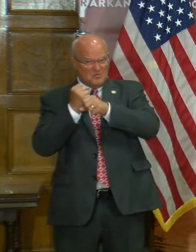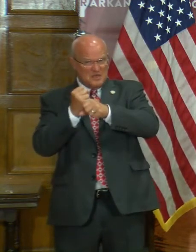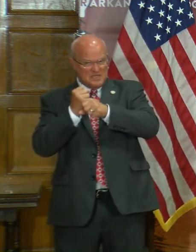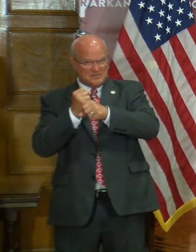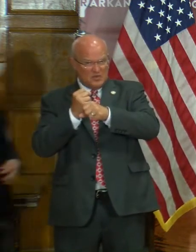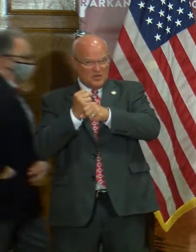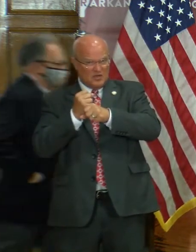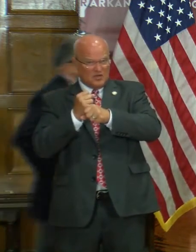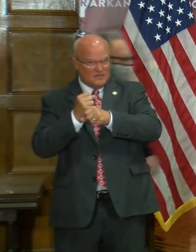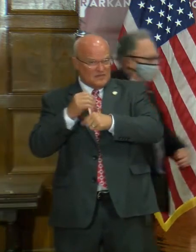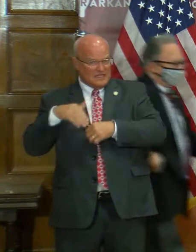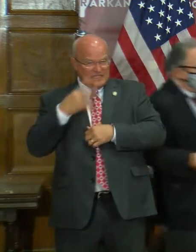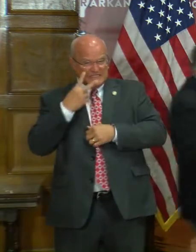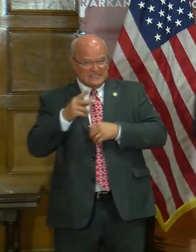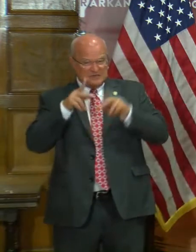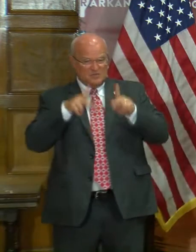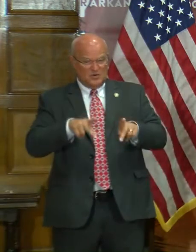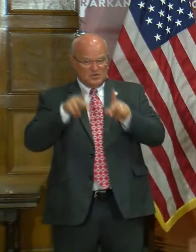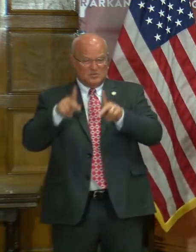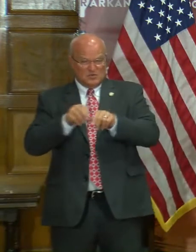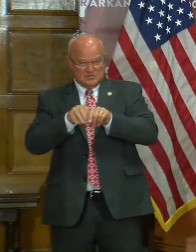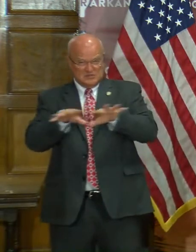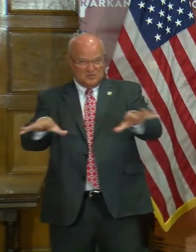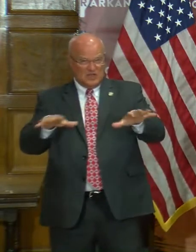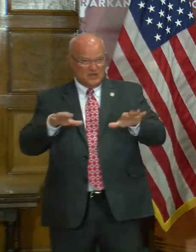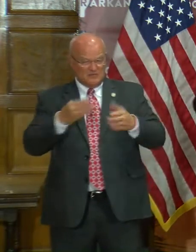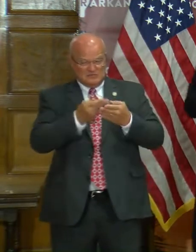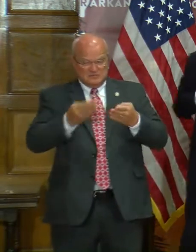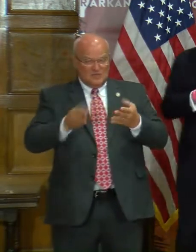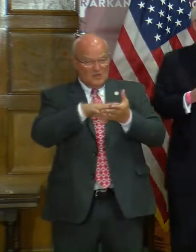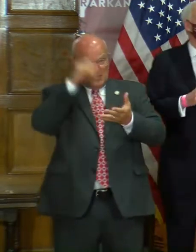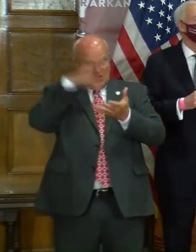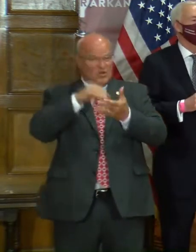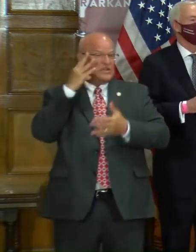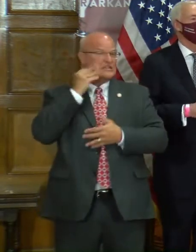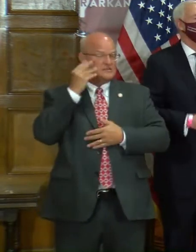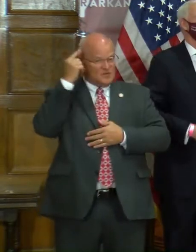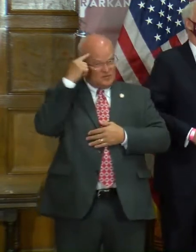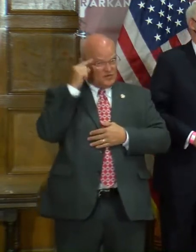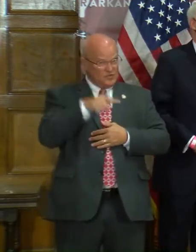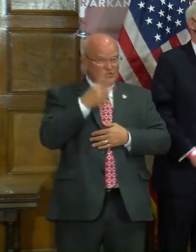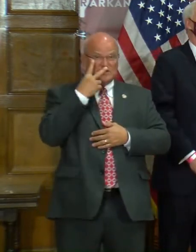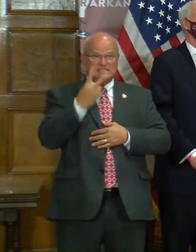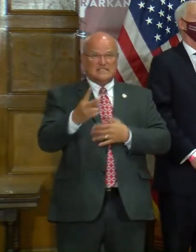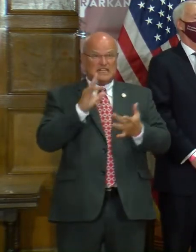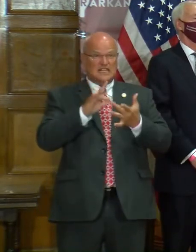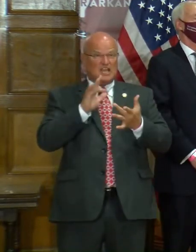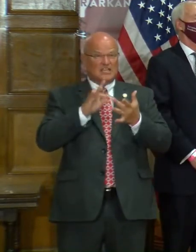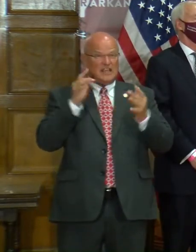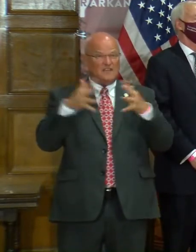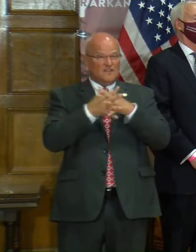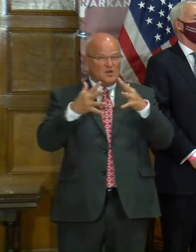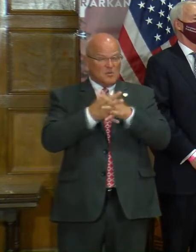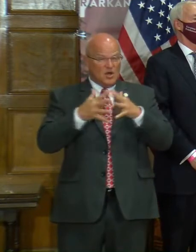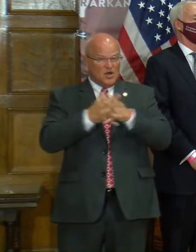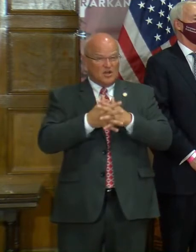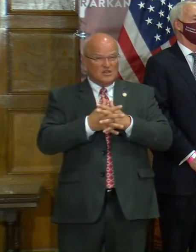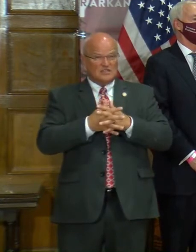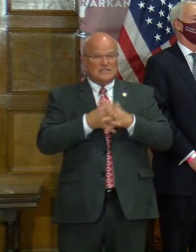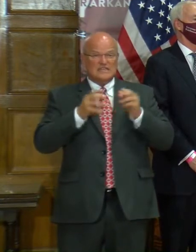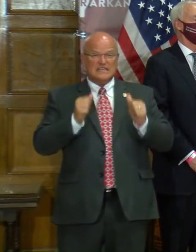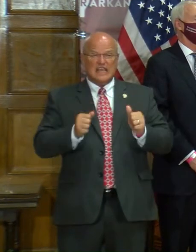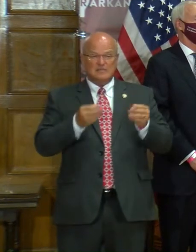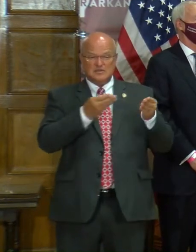We've yet to see person-to-person spread. Will this be a learning experience for you to see contact football, to see if it, you know,